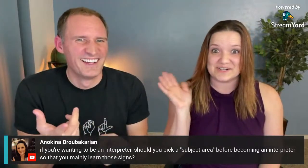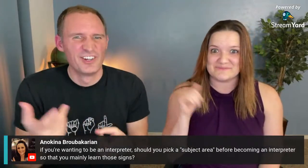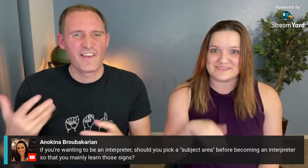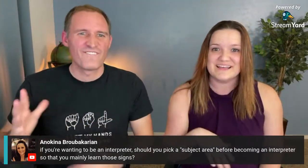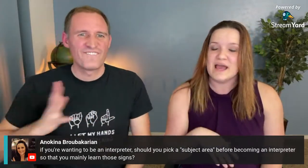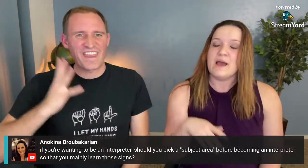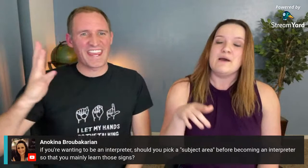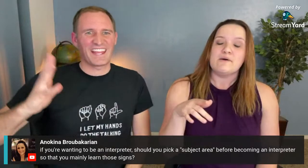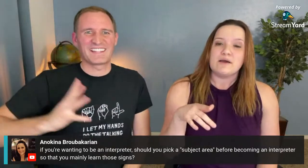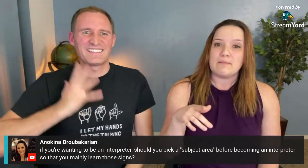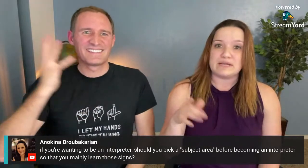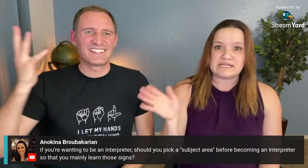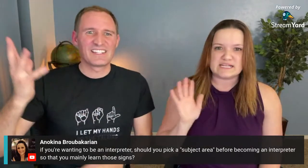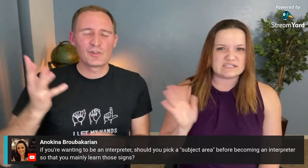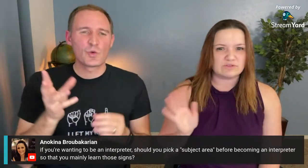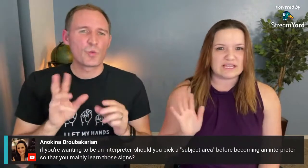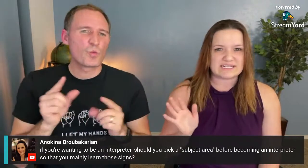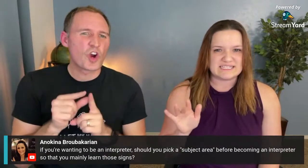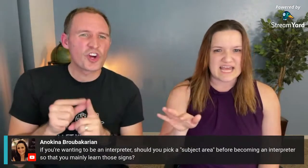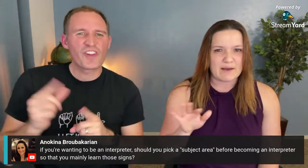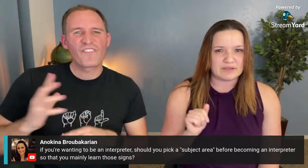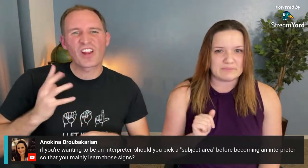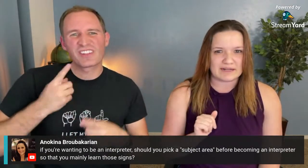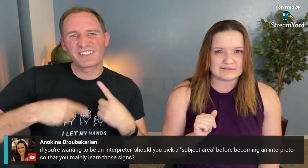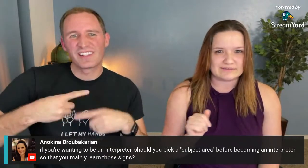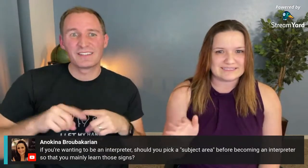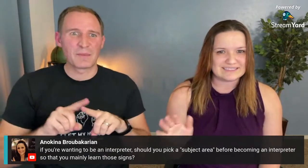terms. But he doesn't really like to dabble in medical. He's like,